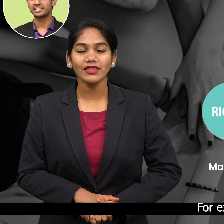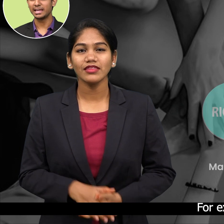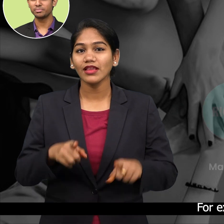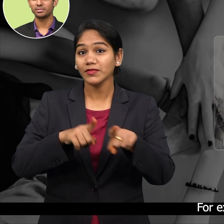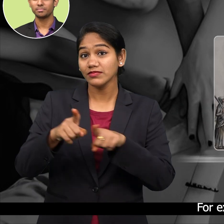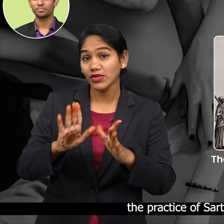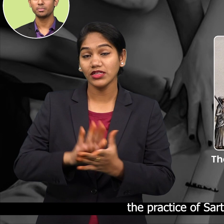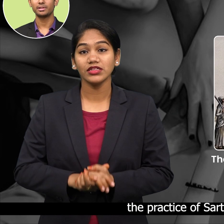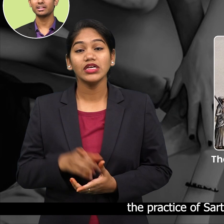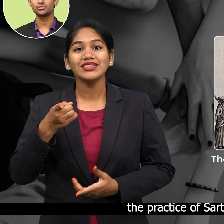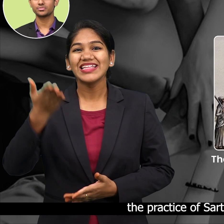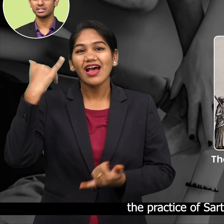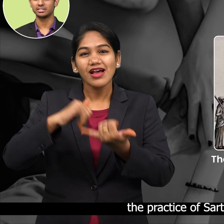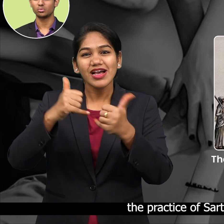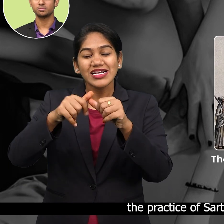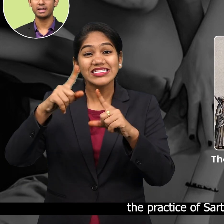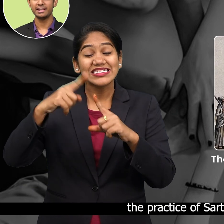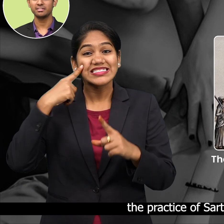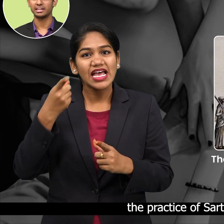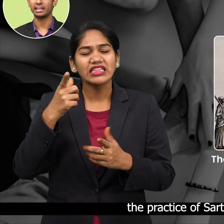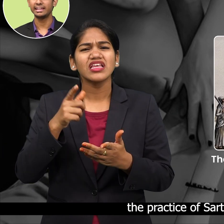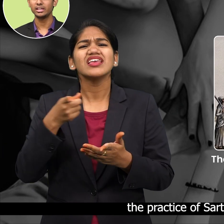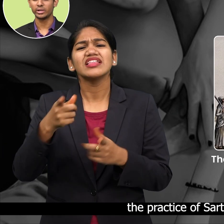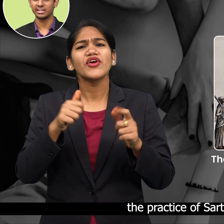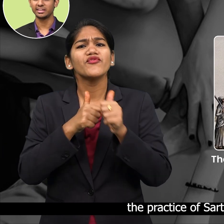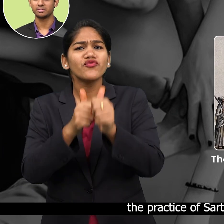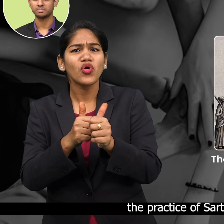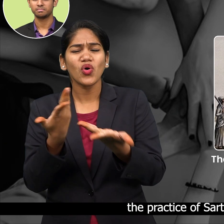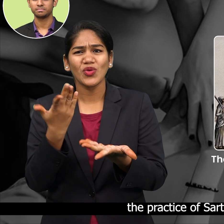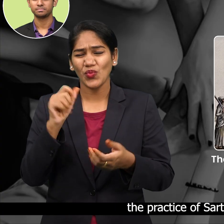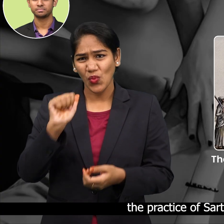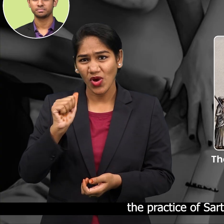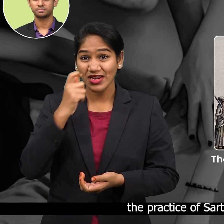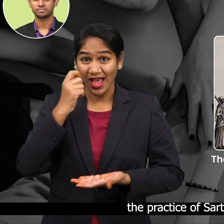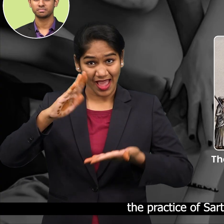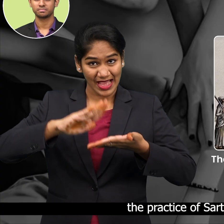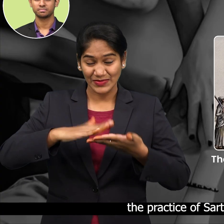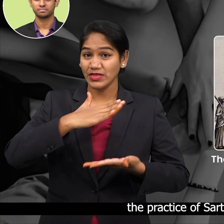For example, the practice of sati was banned in 1829.